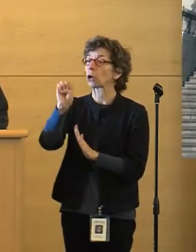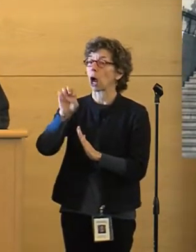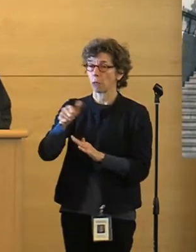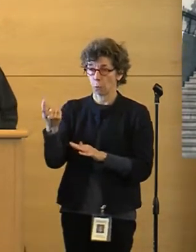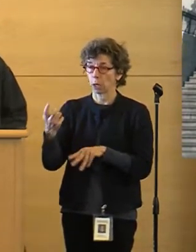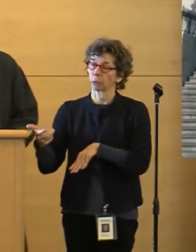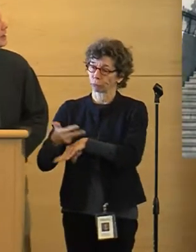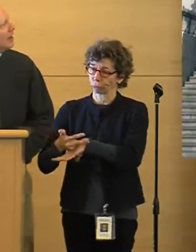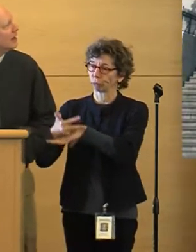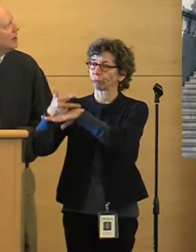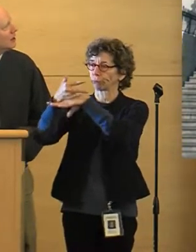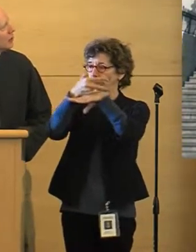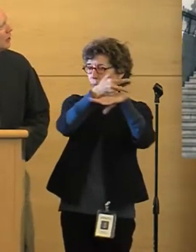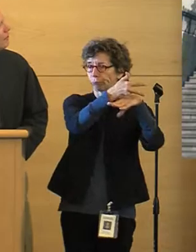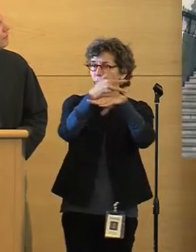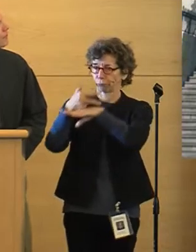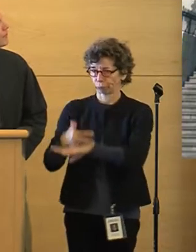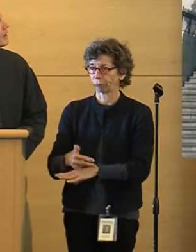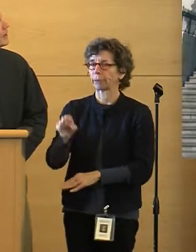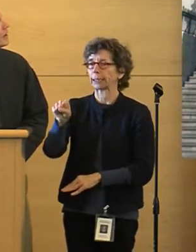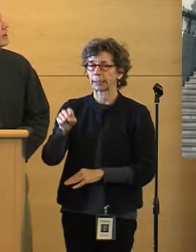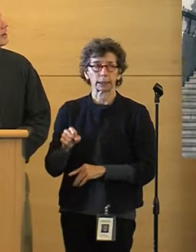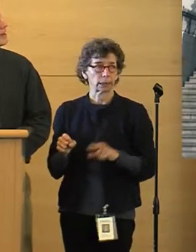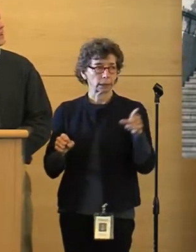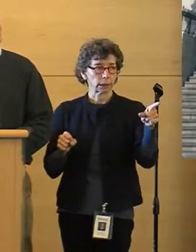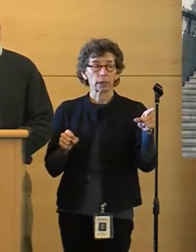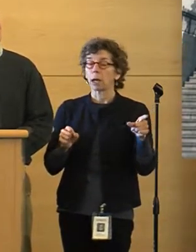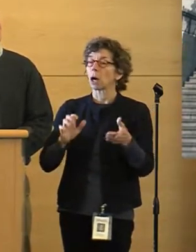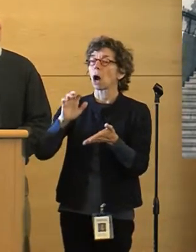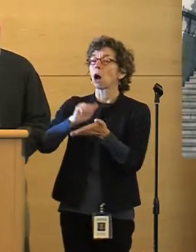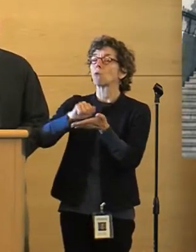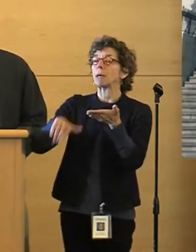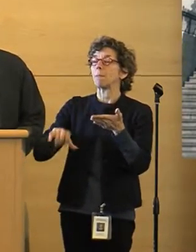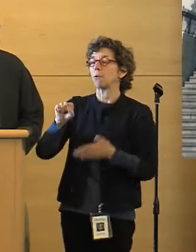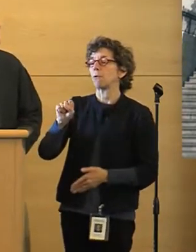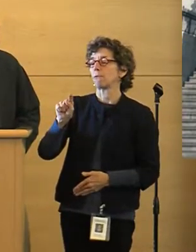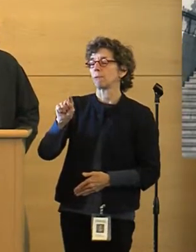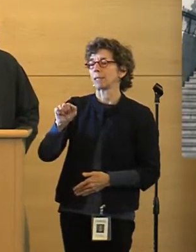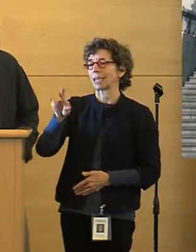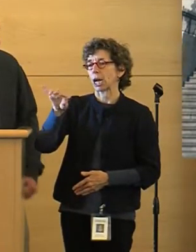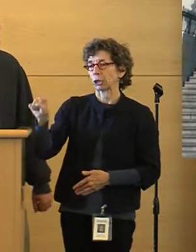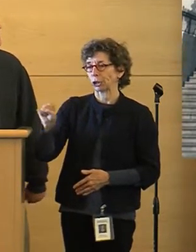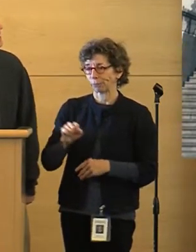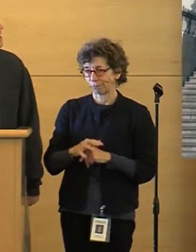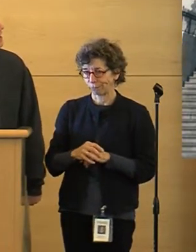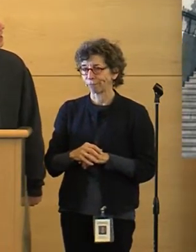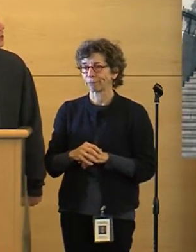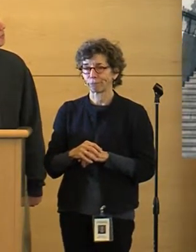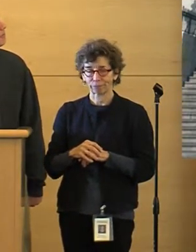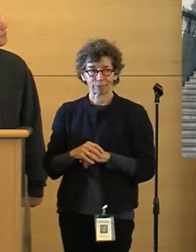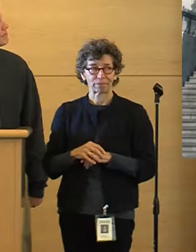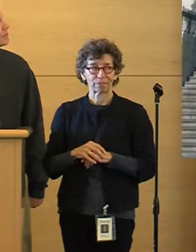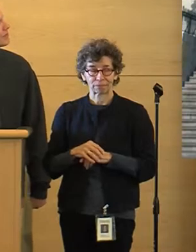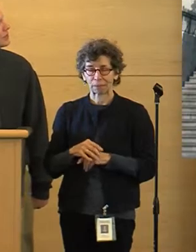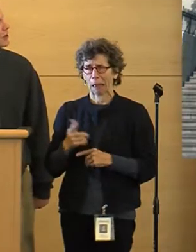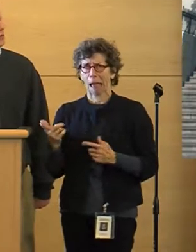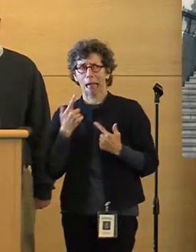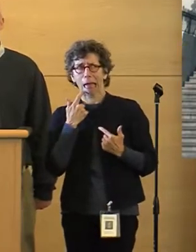the meanwhile, you need to get in there, and so a ramp would be a solution. What else?